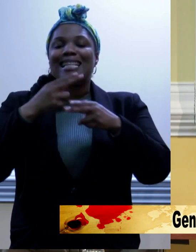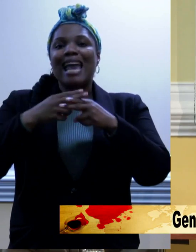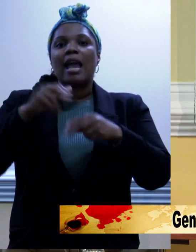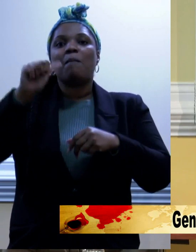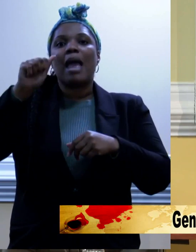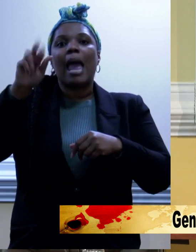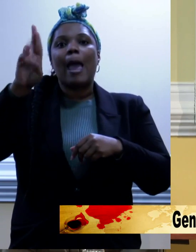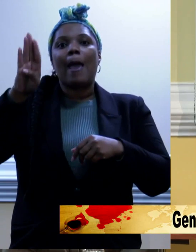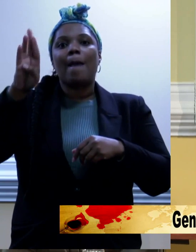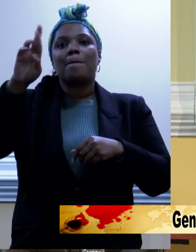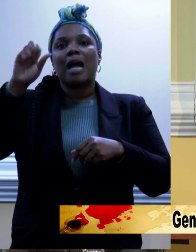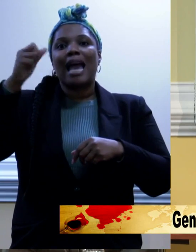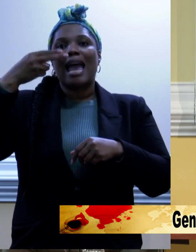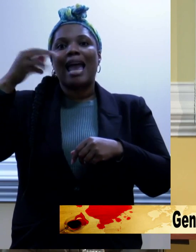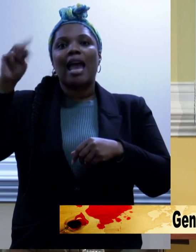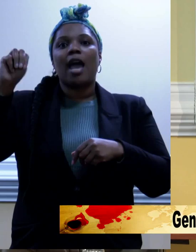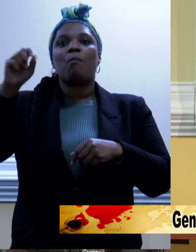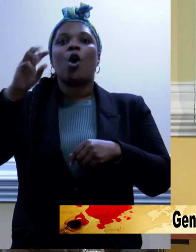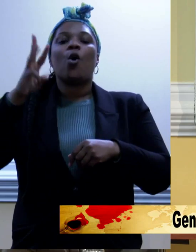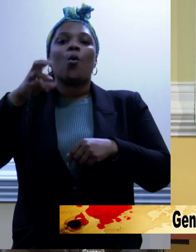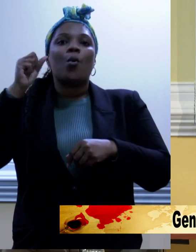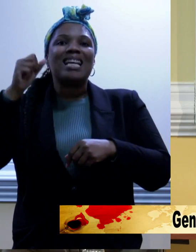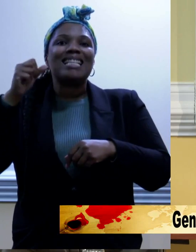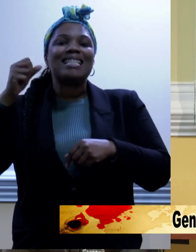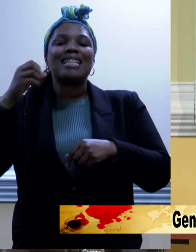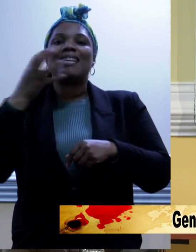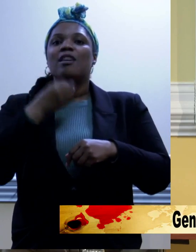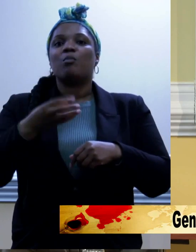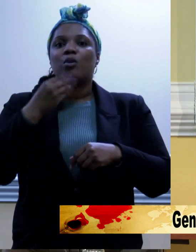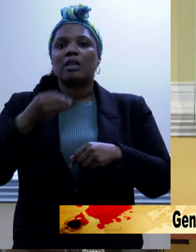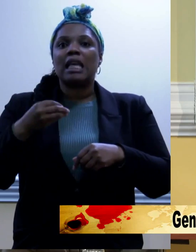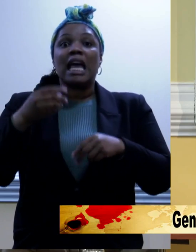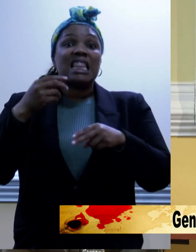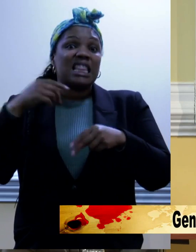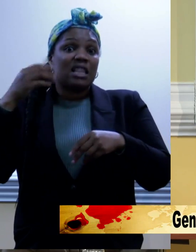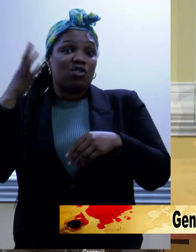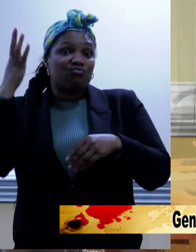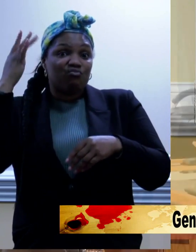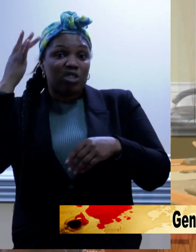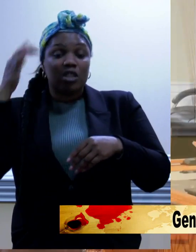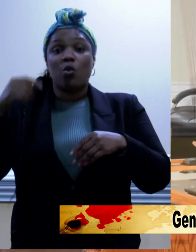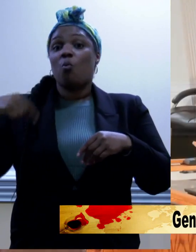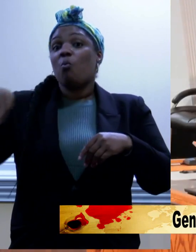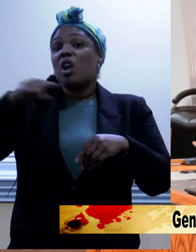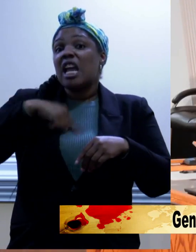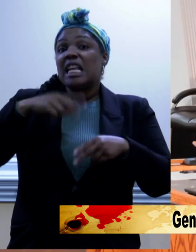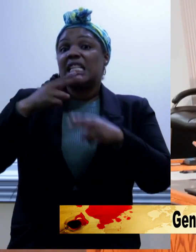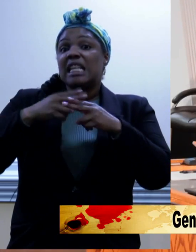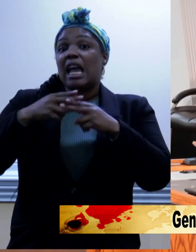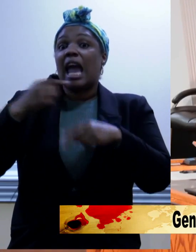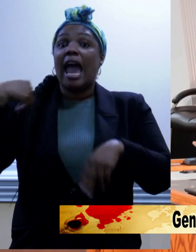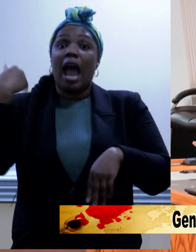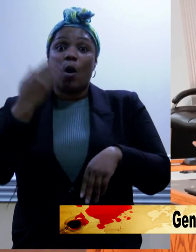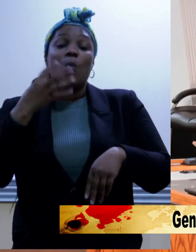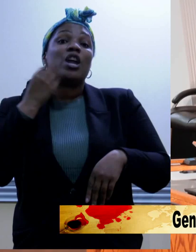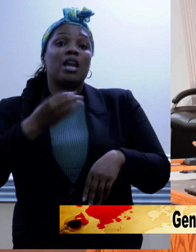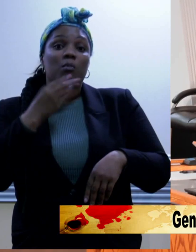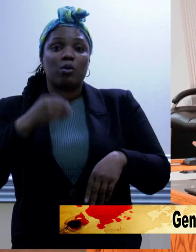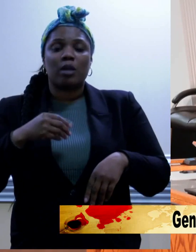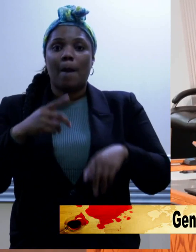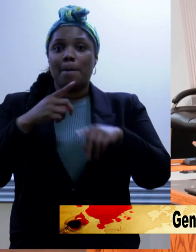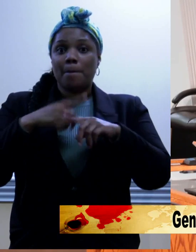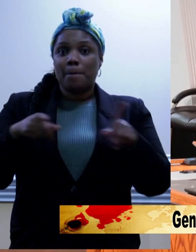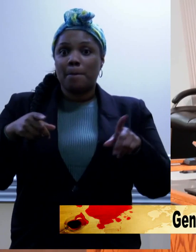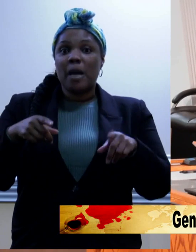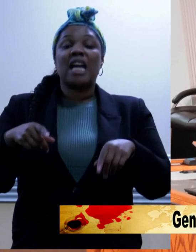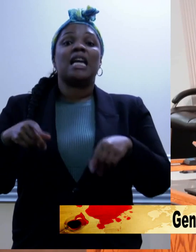of Abraham. Go ahead and read. And they told Abram the Hebrew. Go ahead. For he dwelt in the plain of Mamre, the Amorite, brother